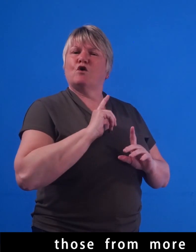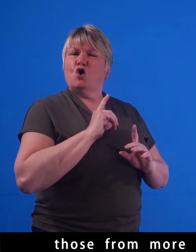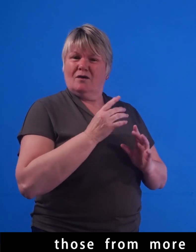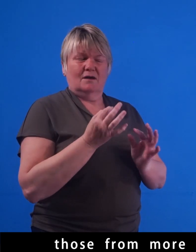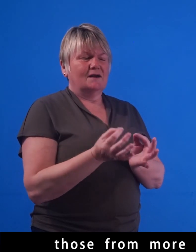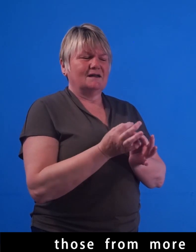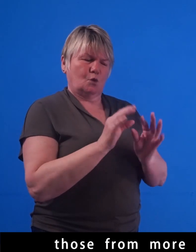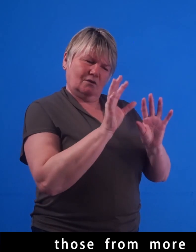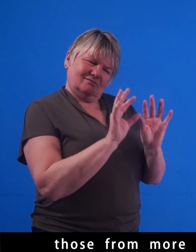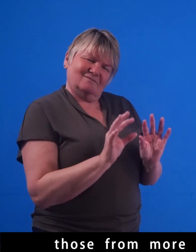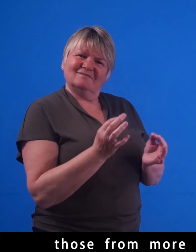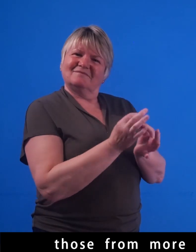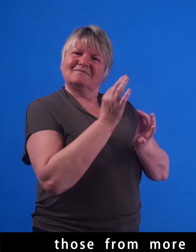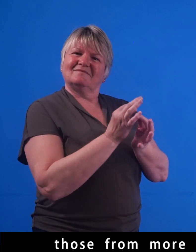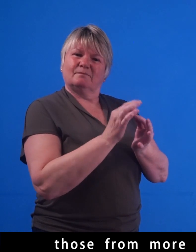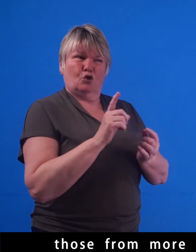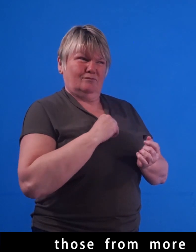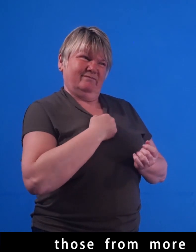decorative needlework for their own entertainment.